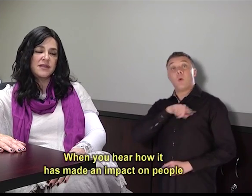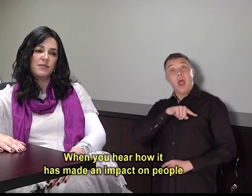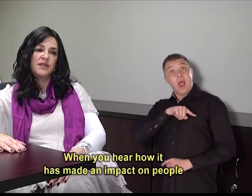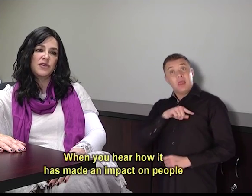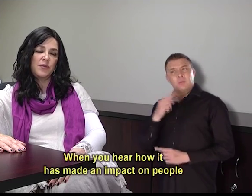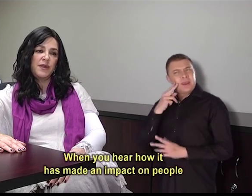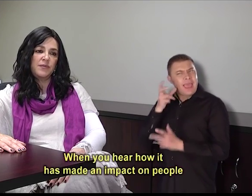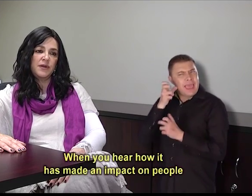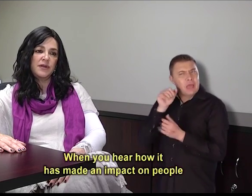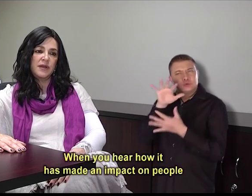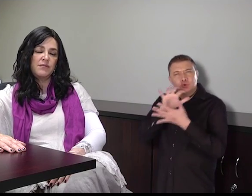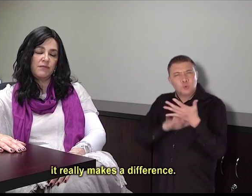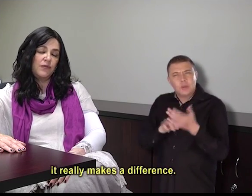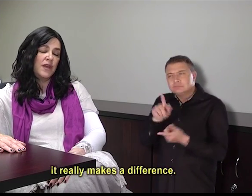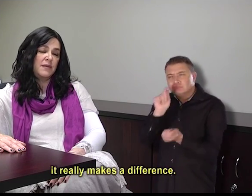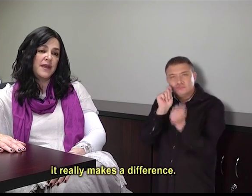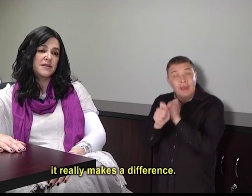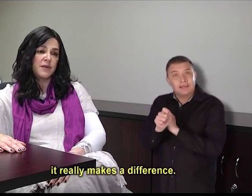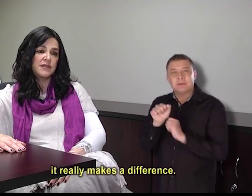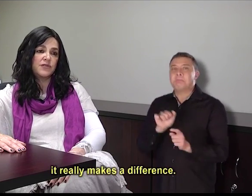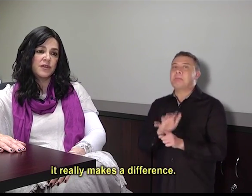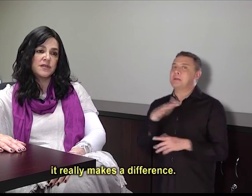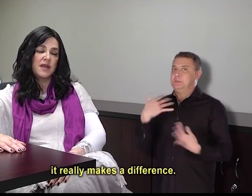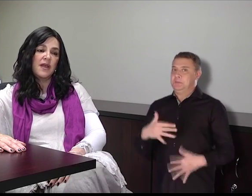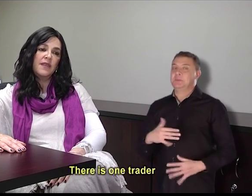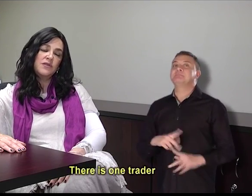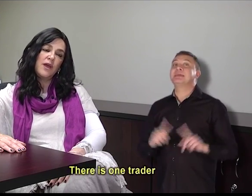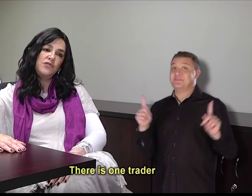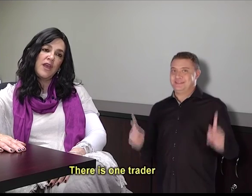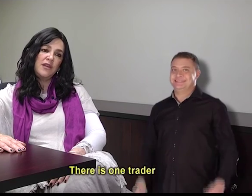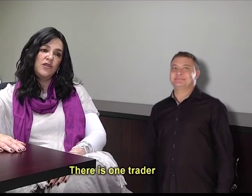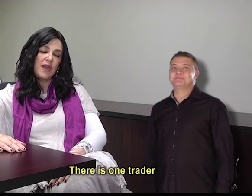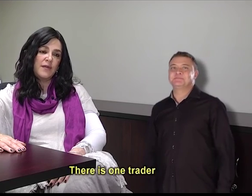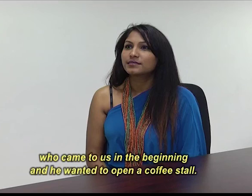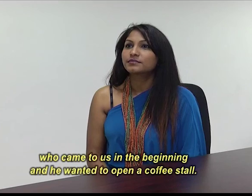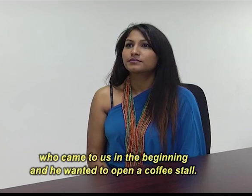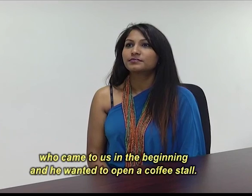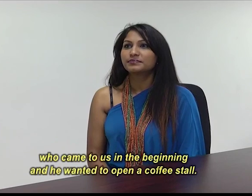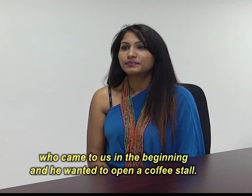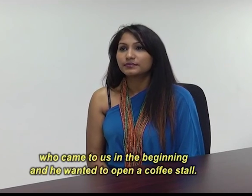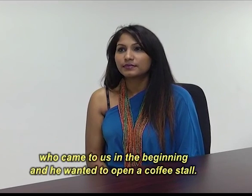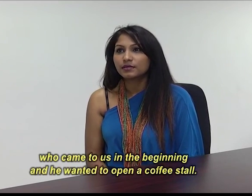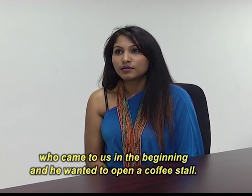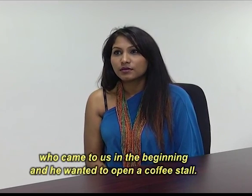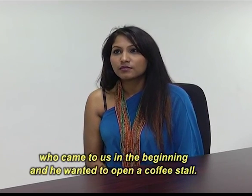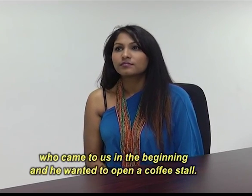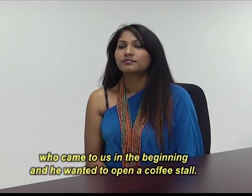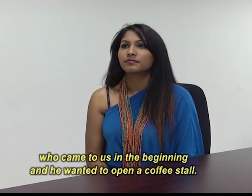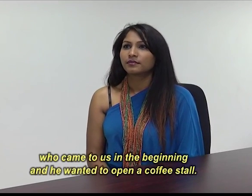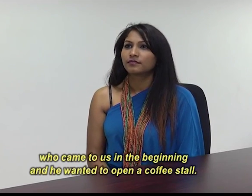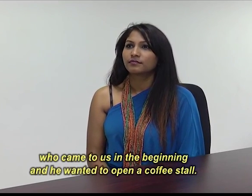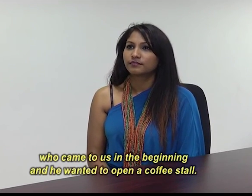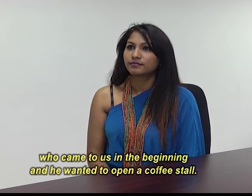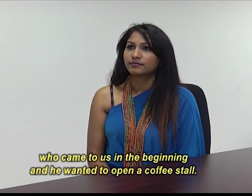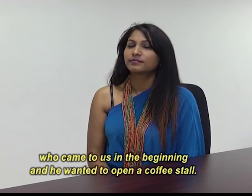how it's impacted on people, it really makes a big difference. There's one trader who came to meet us in the beginning, and he